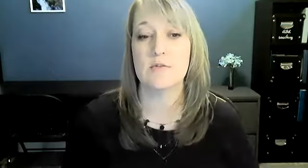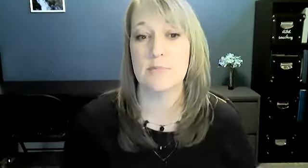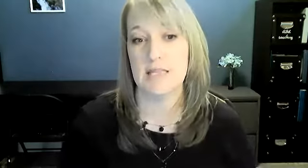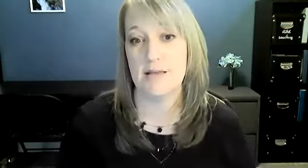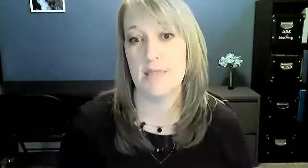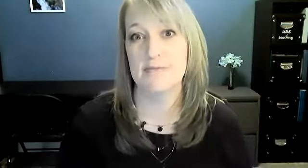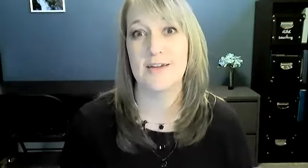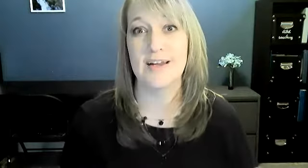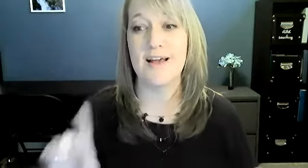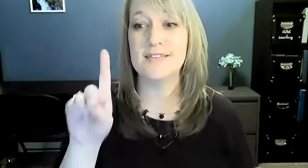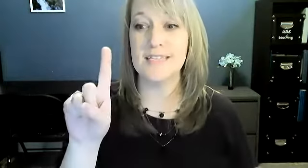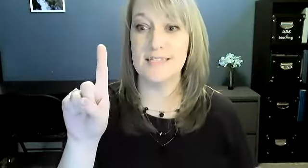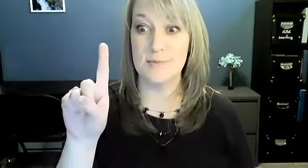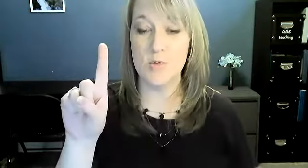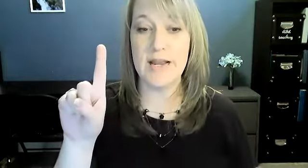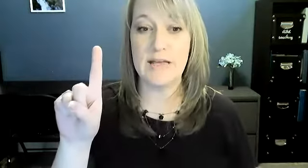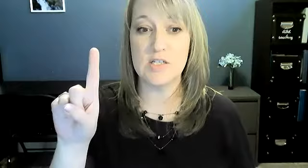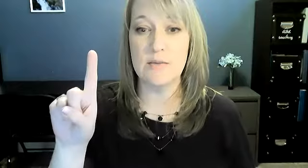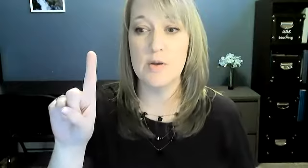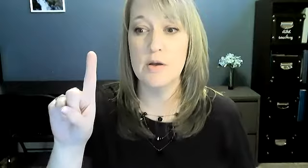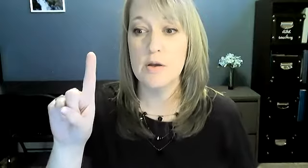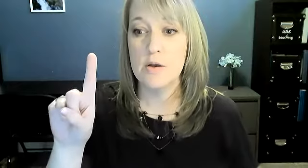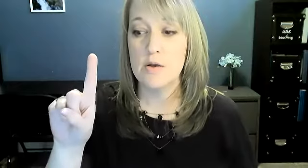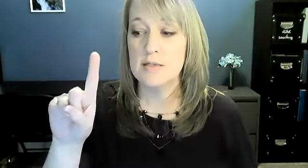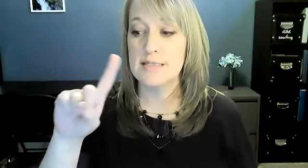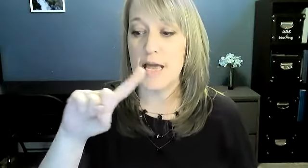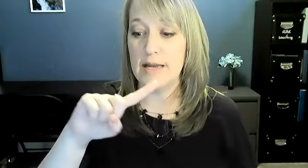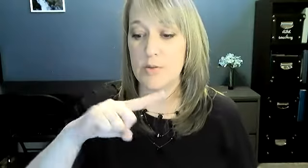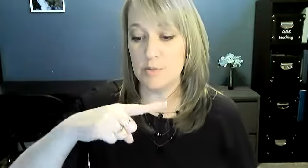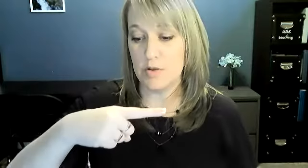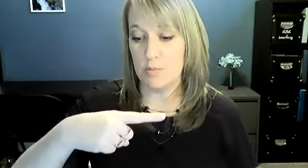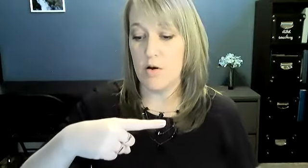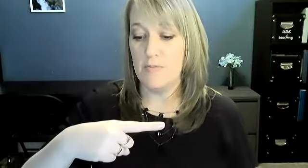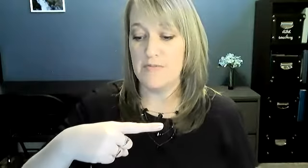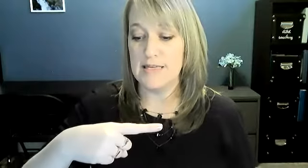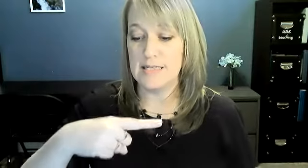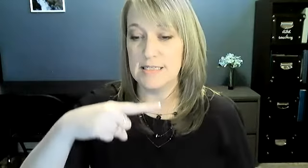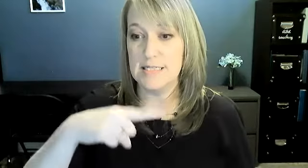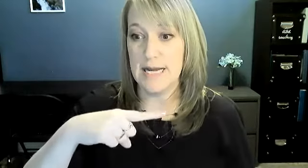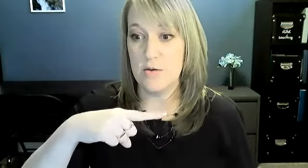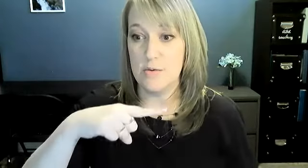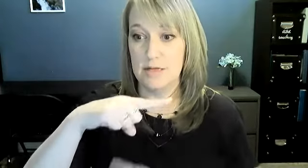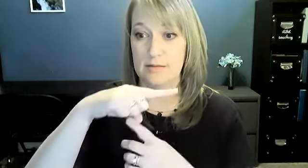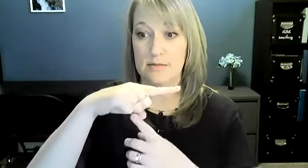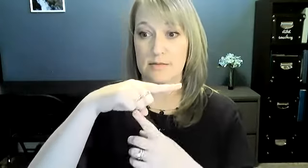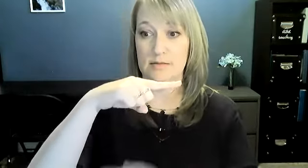that mean the same thing. All right, ugly is a number 1 hand shape, sideways with your palm facing down. All